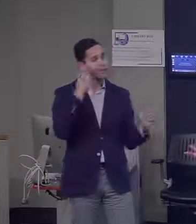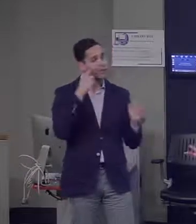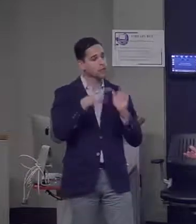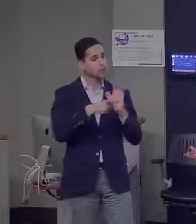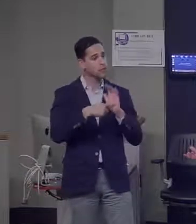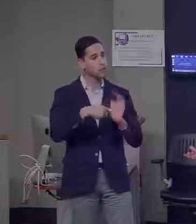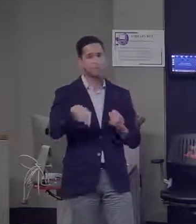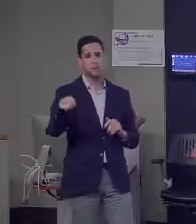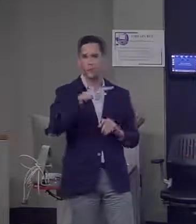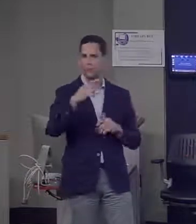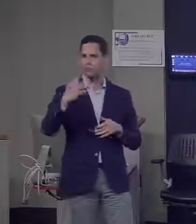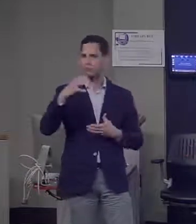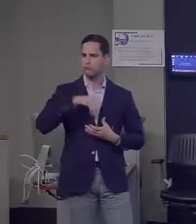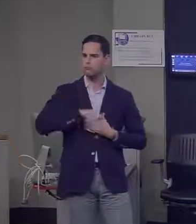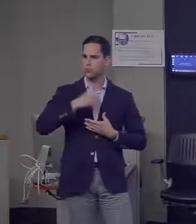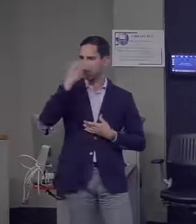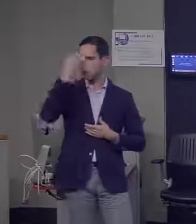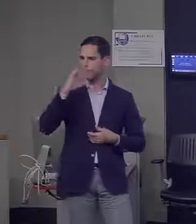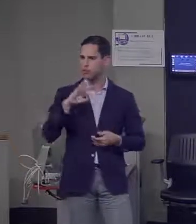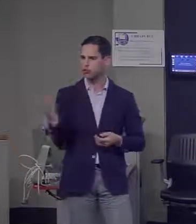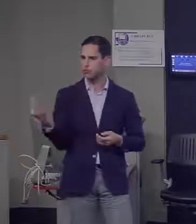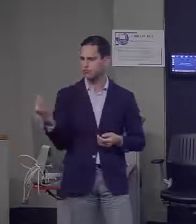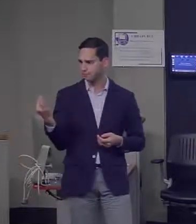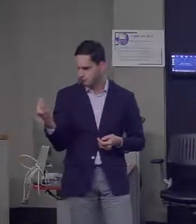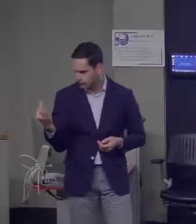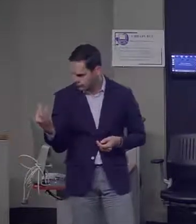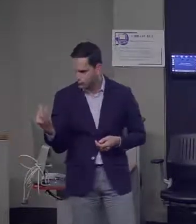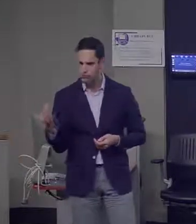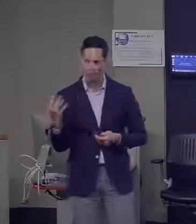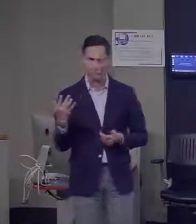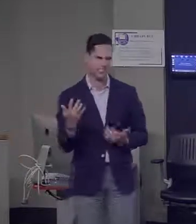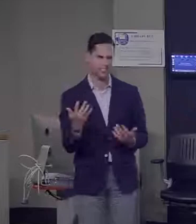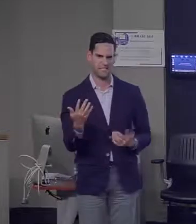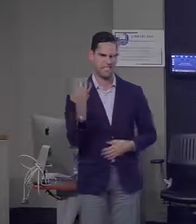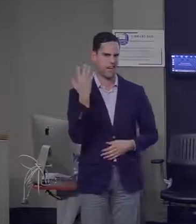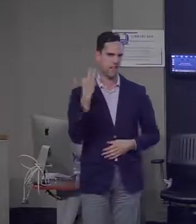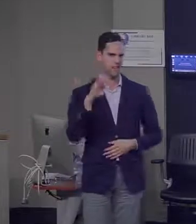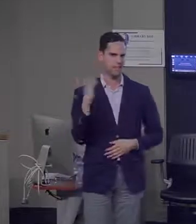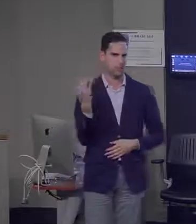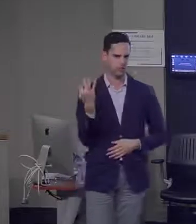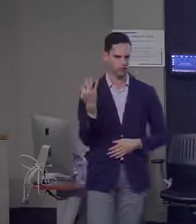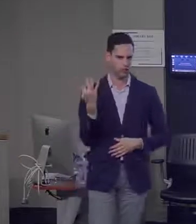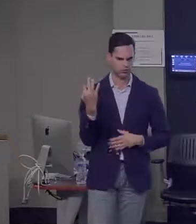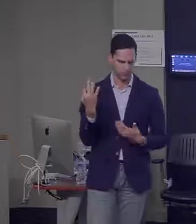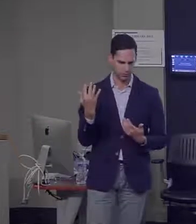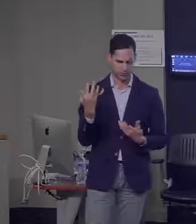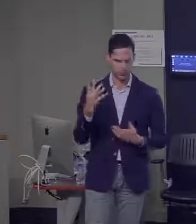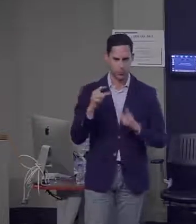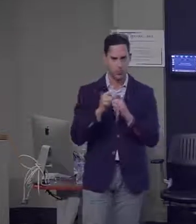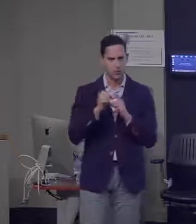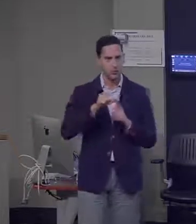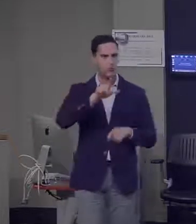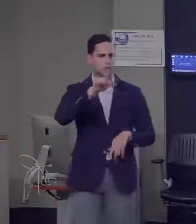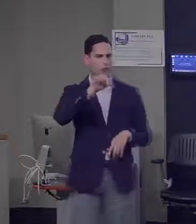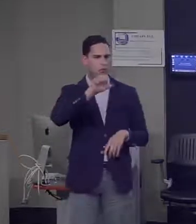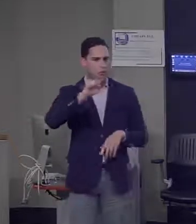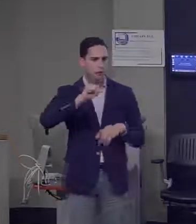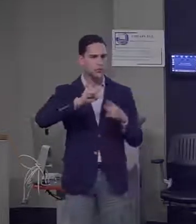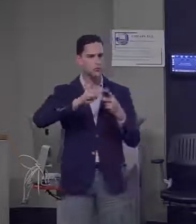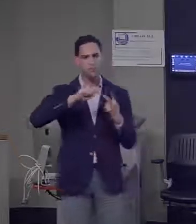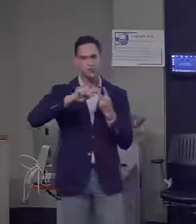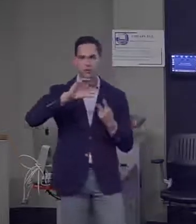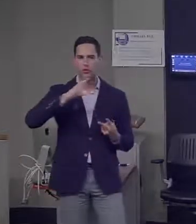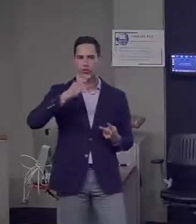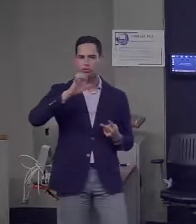French, Yeah. right? You have 5 French words, right? Lait, chien, chat, you know,